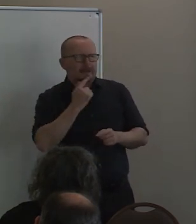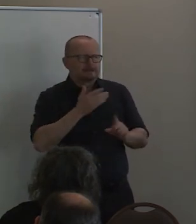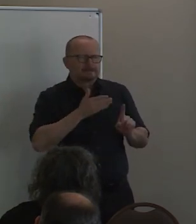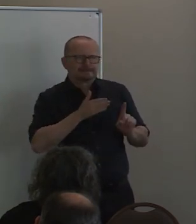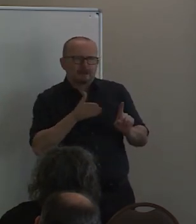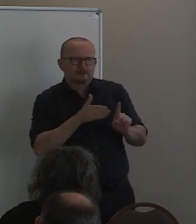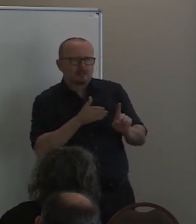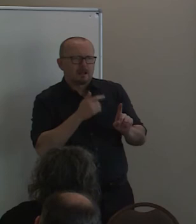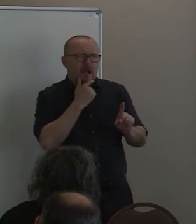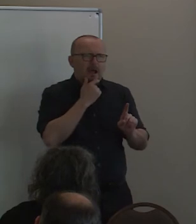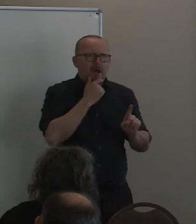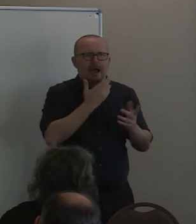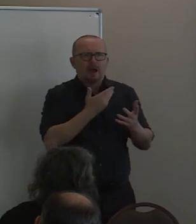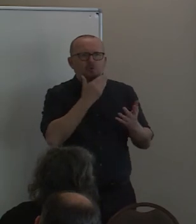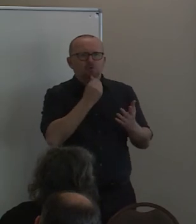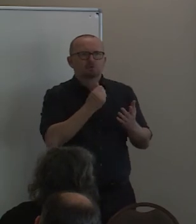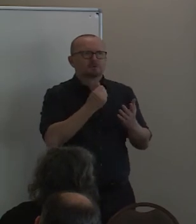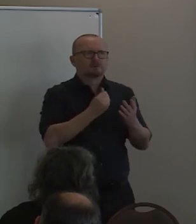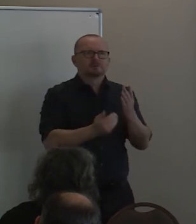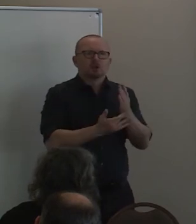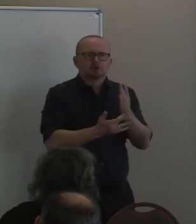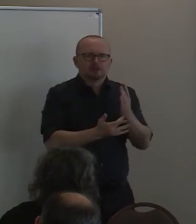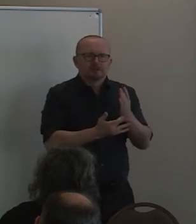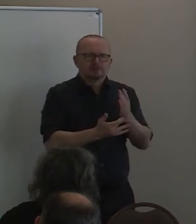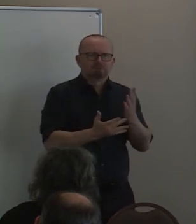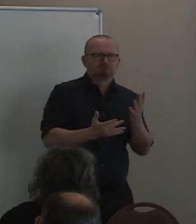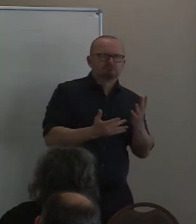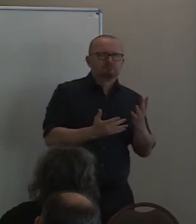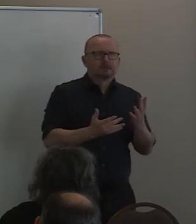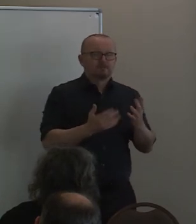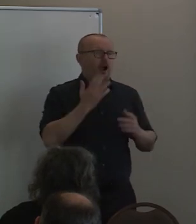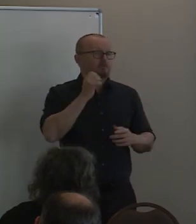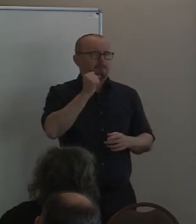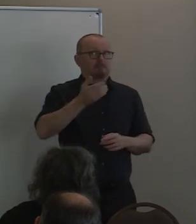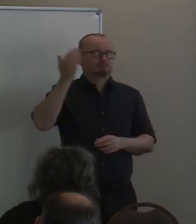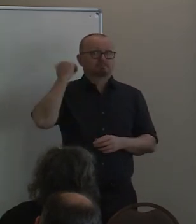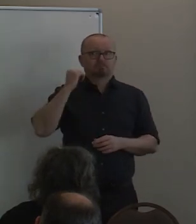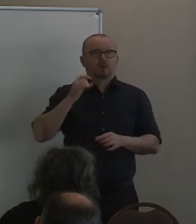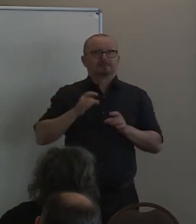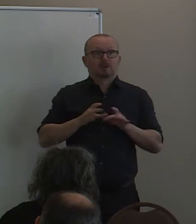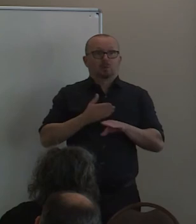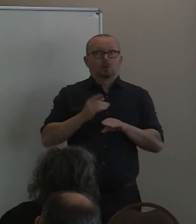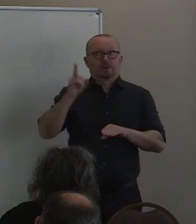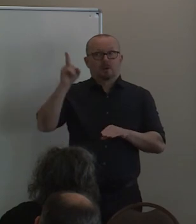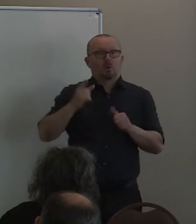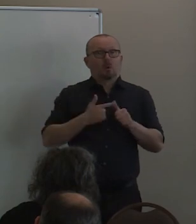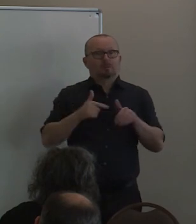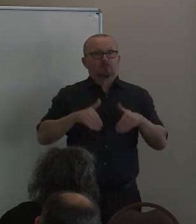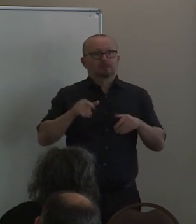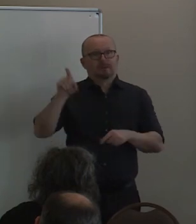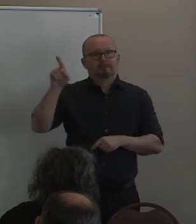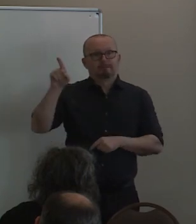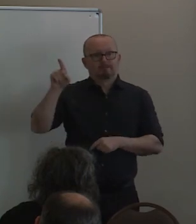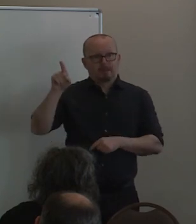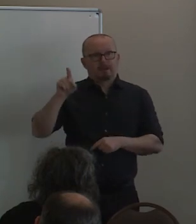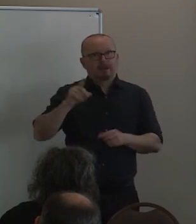technology. It gets really placed in context. Like, I remember when I first started working at Auckland Museum, and